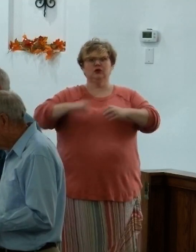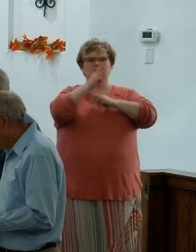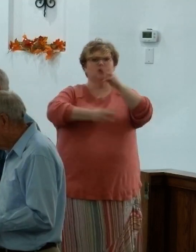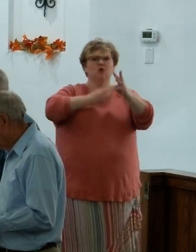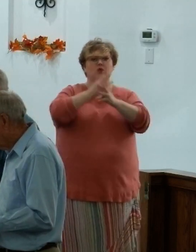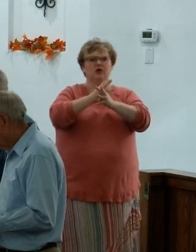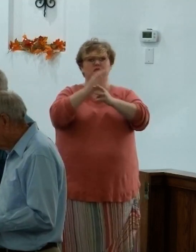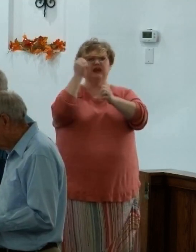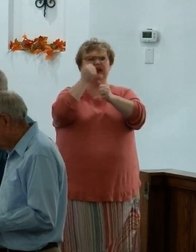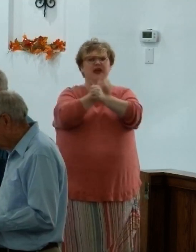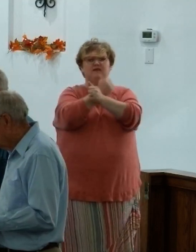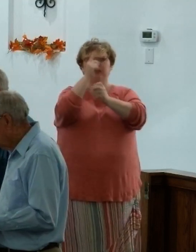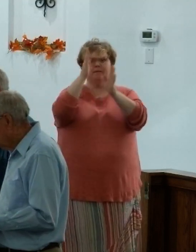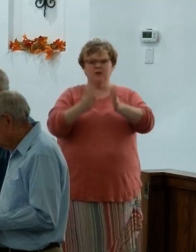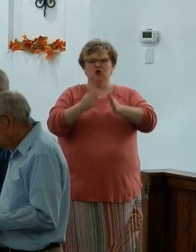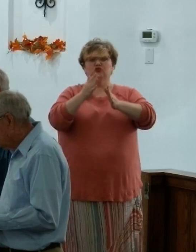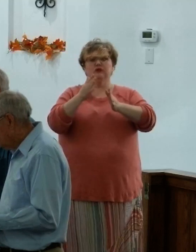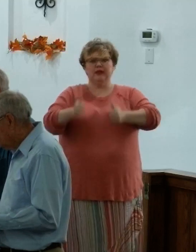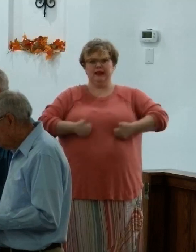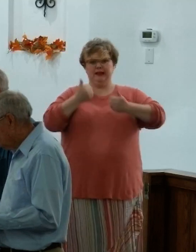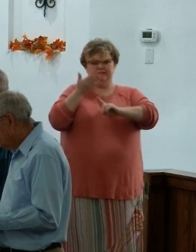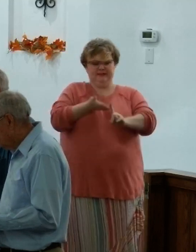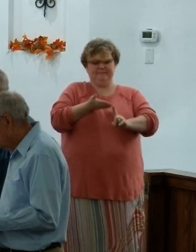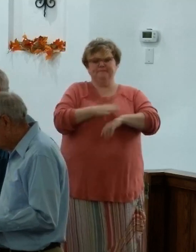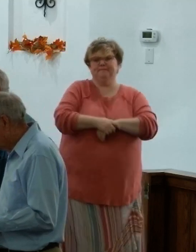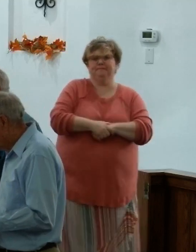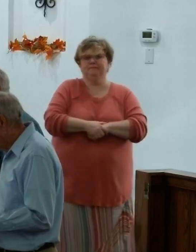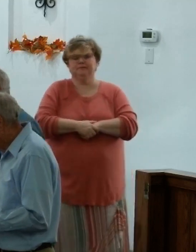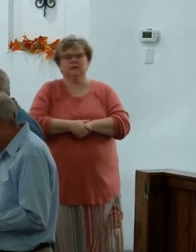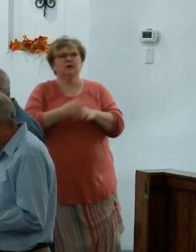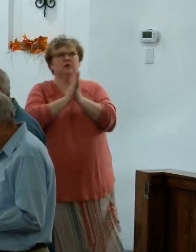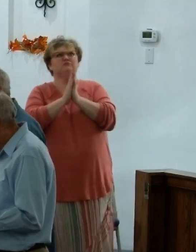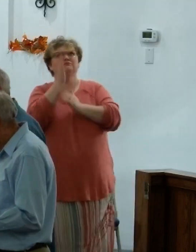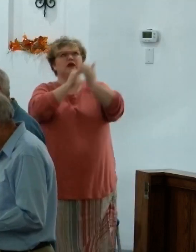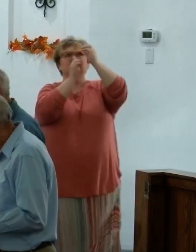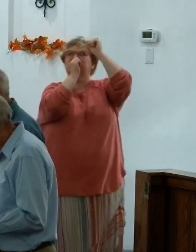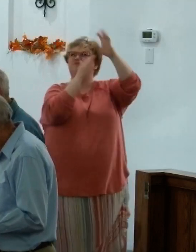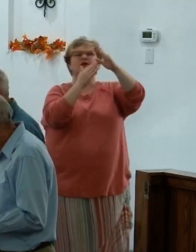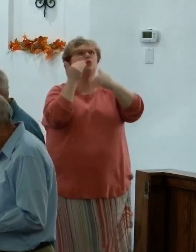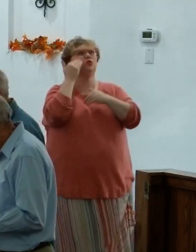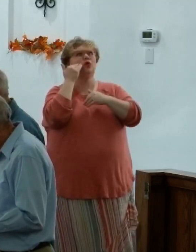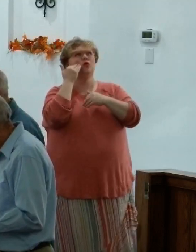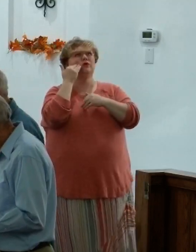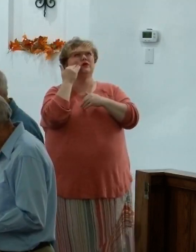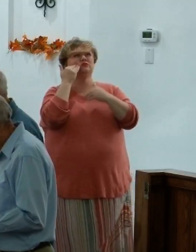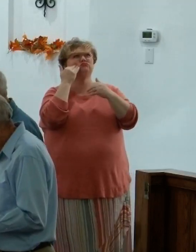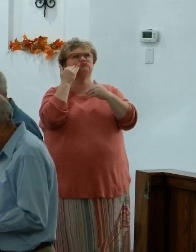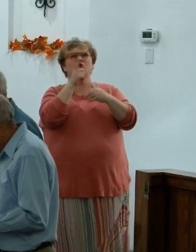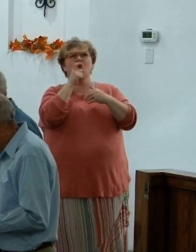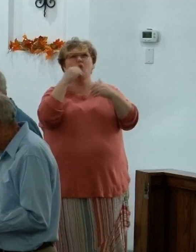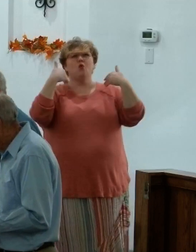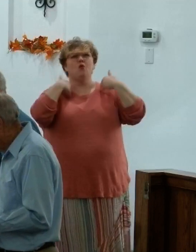that dwell therein. Would you pray with us, please? Our Heavenly Father, knowing who the owner of the